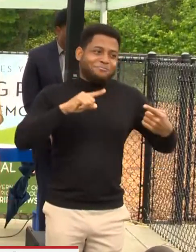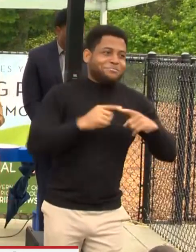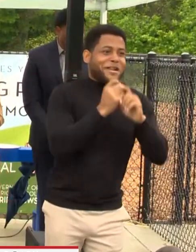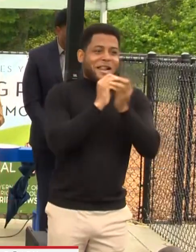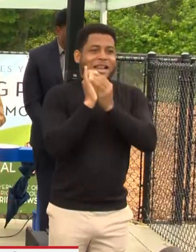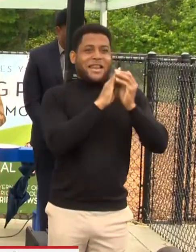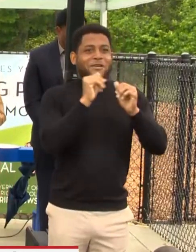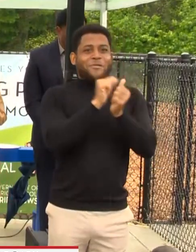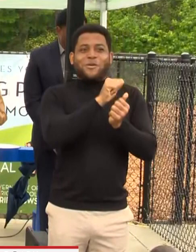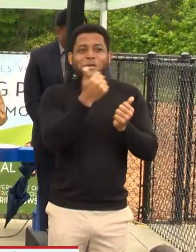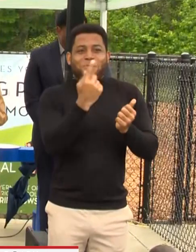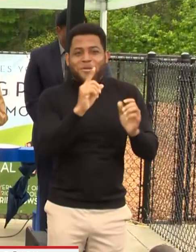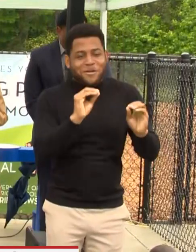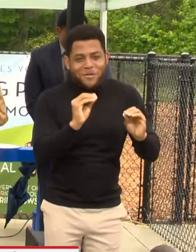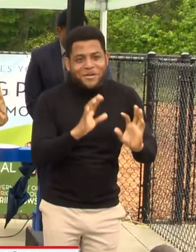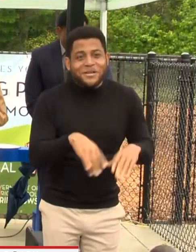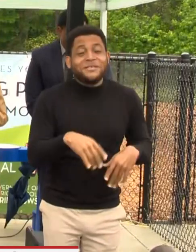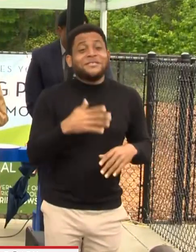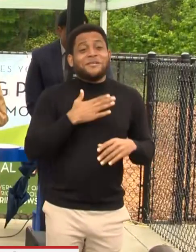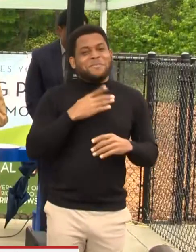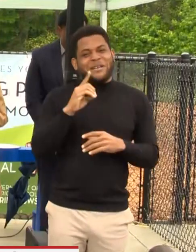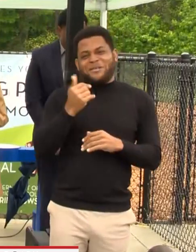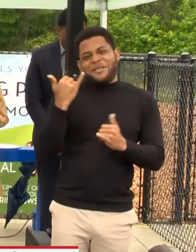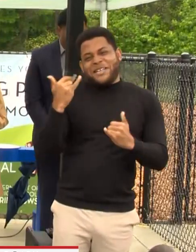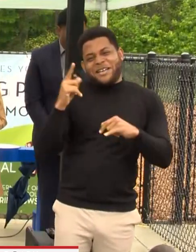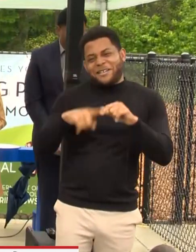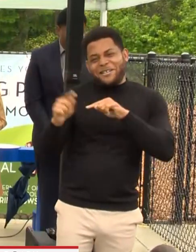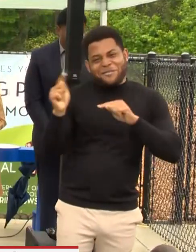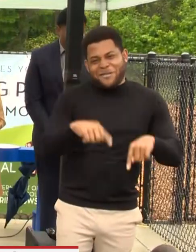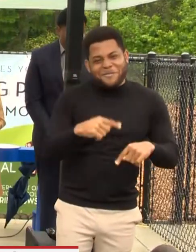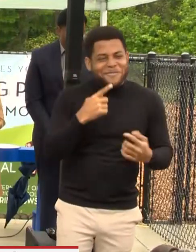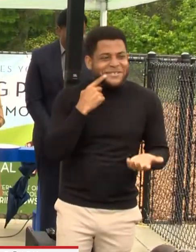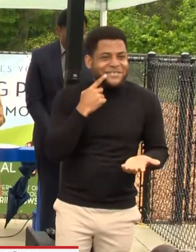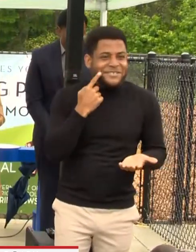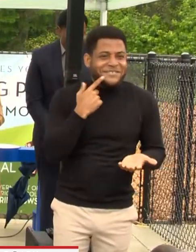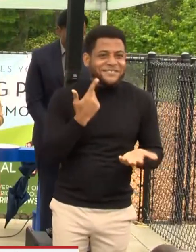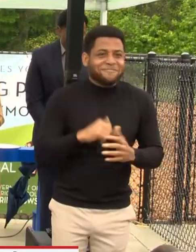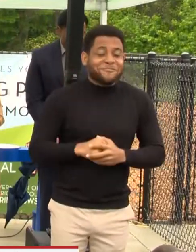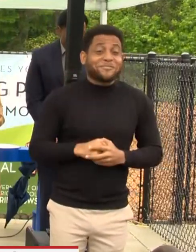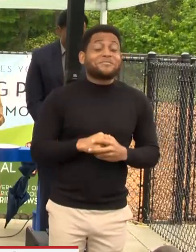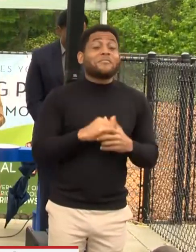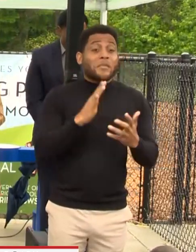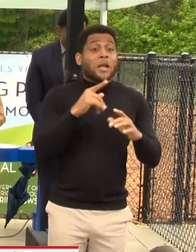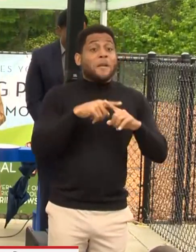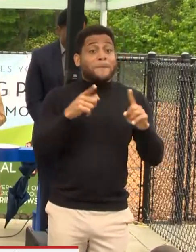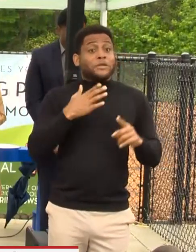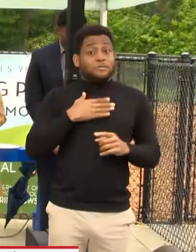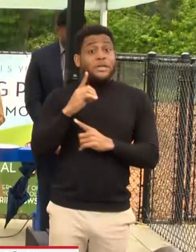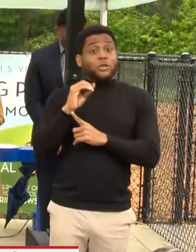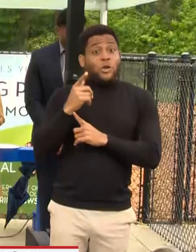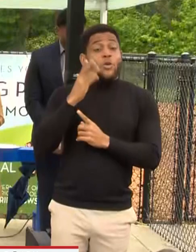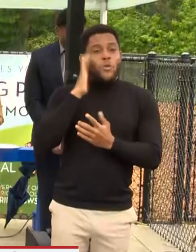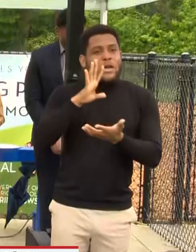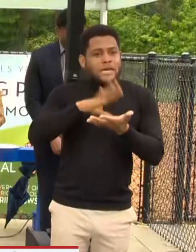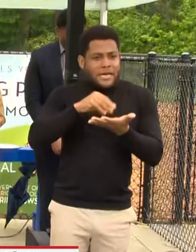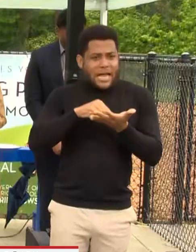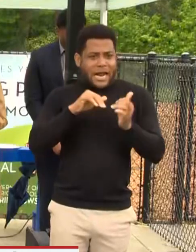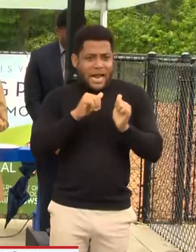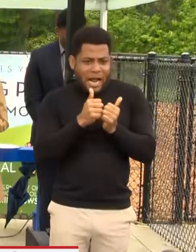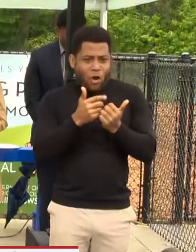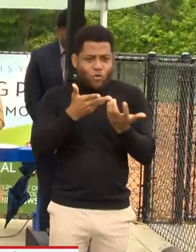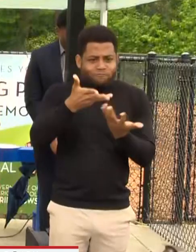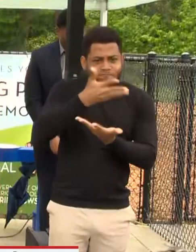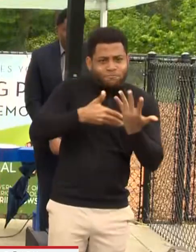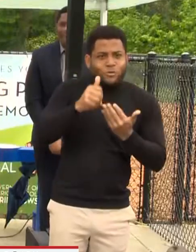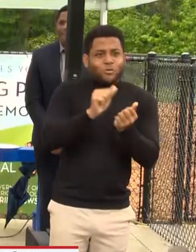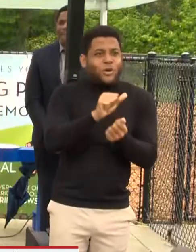dog couldn't come today, but she will learn to socialize, right? See, not having